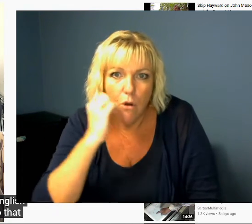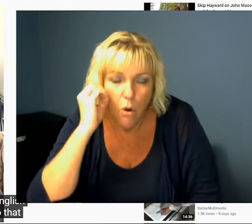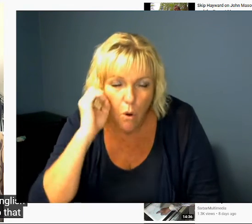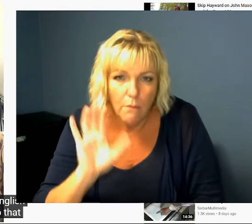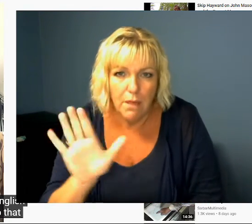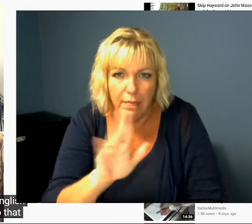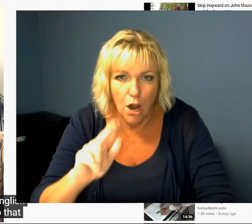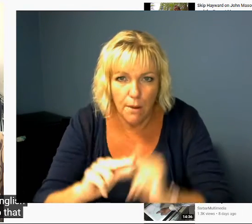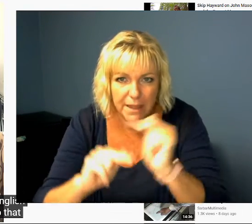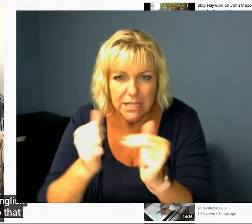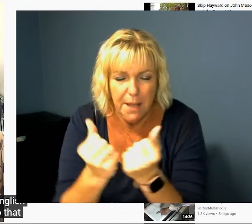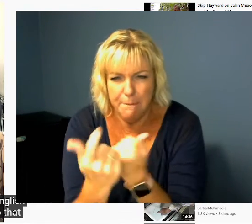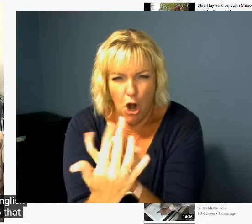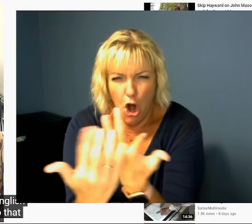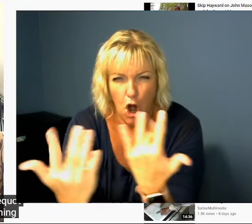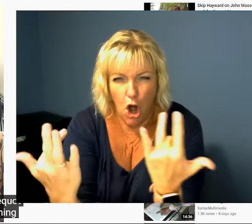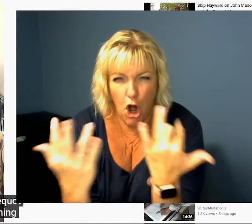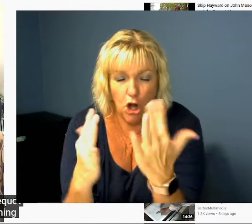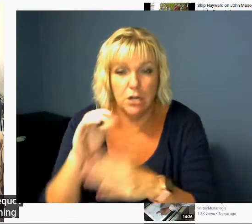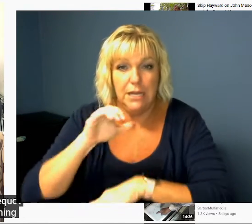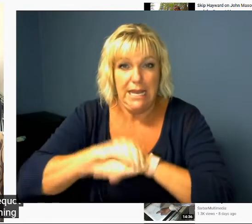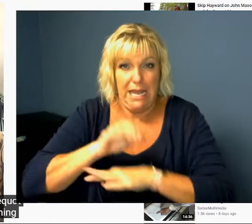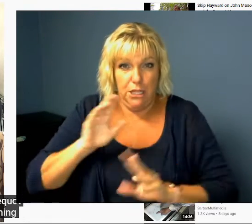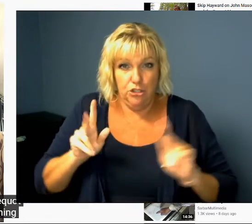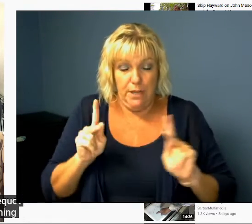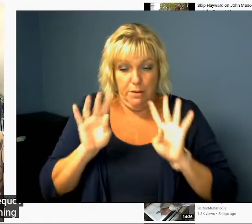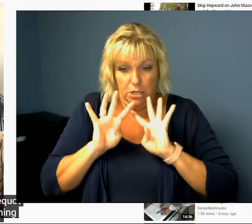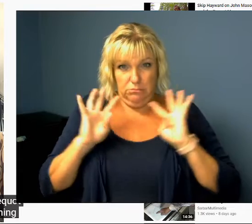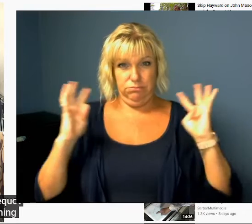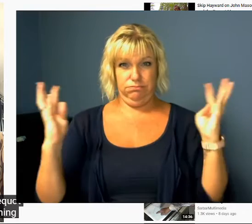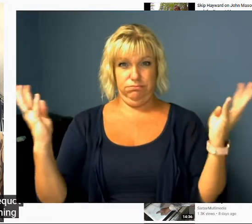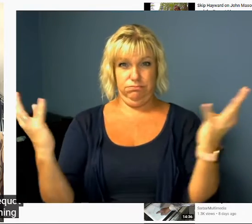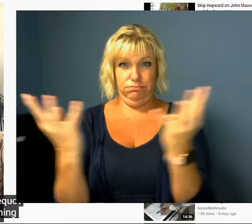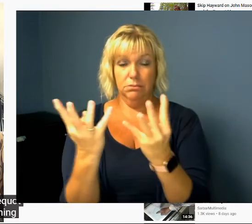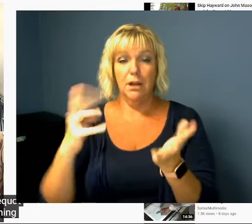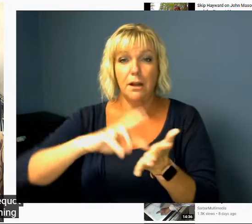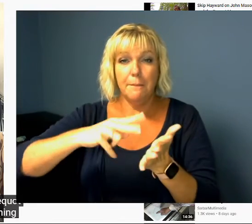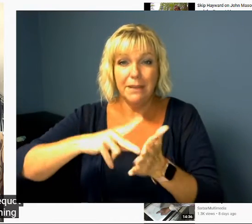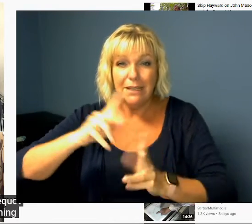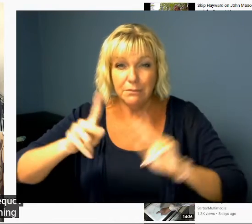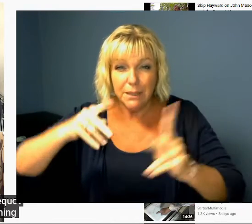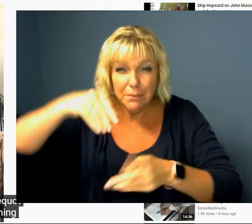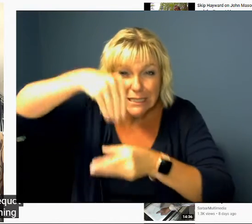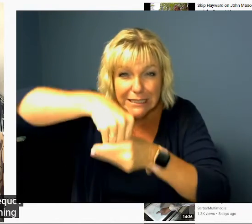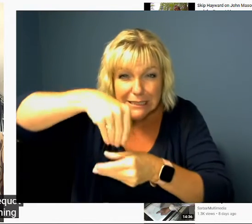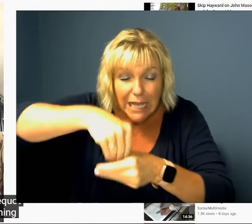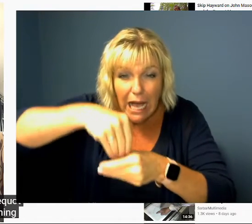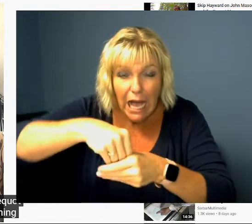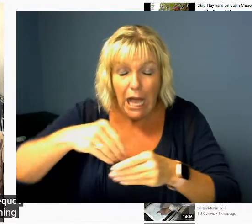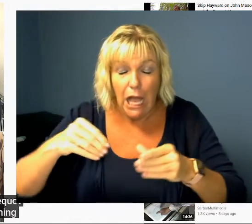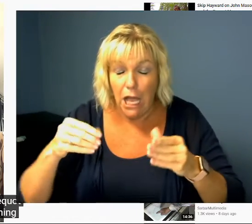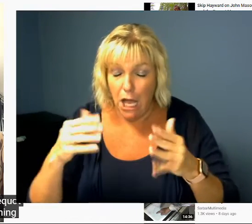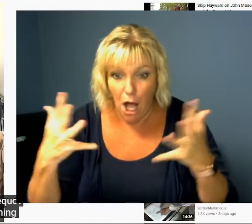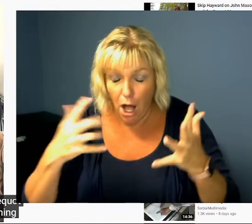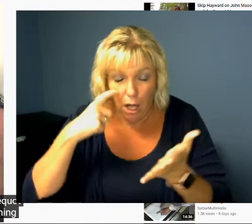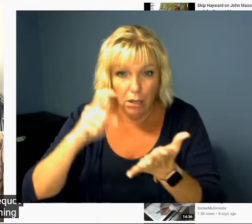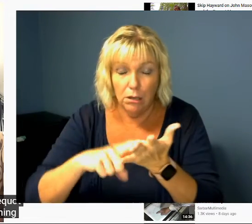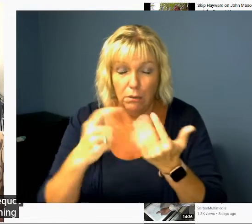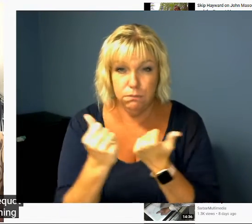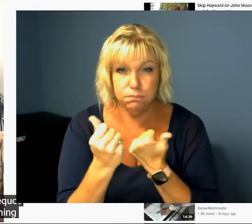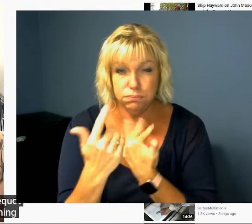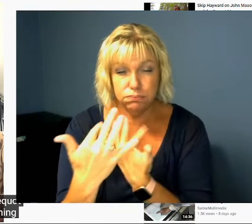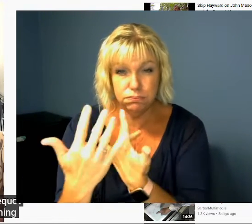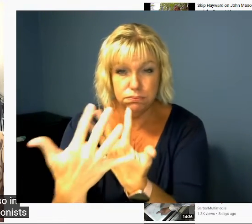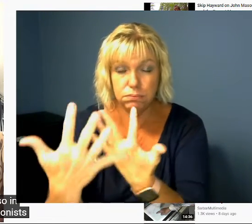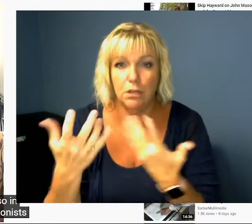colonists surrounded the fort so that when the Mystic villagers, the Pequot, were trying to